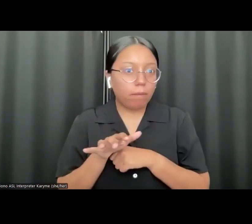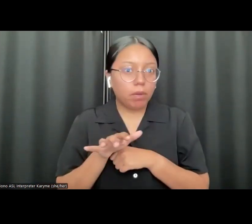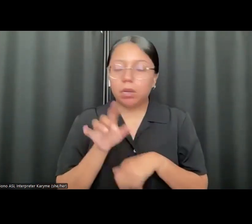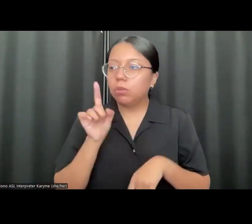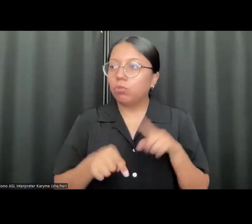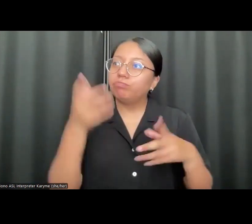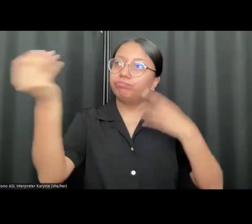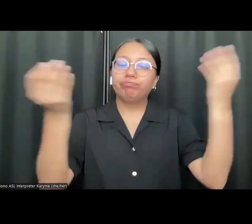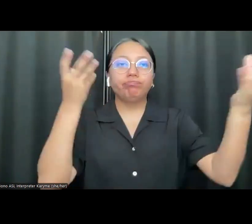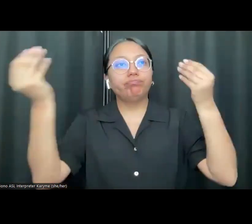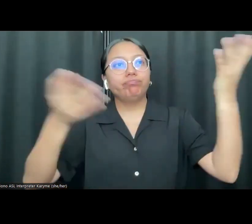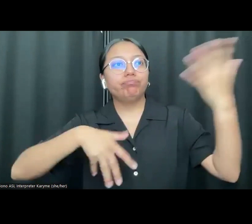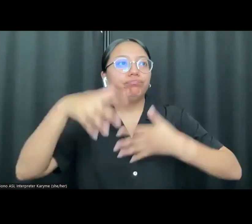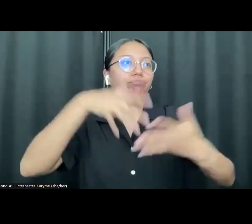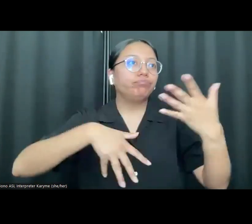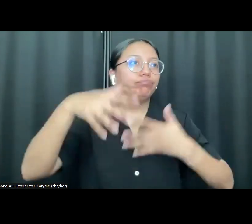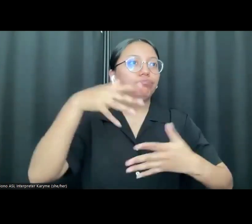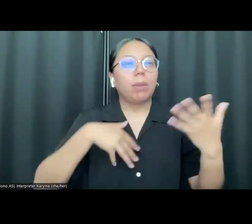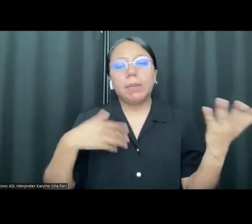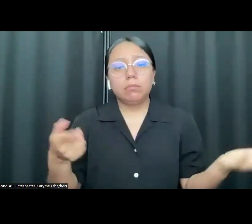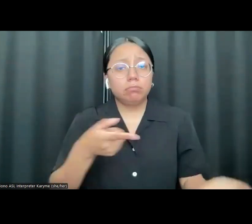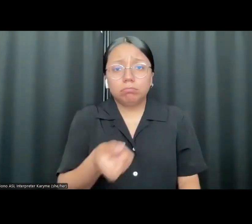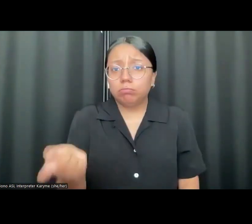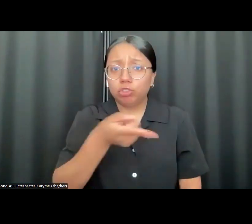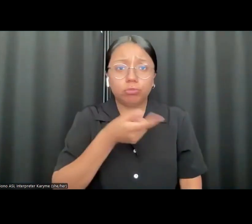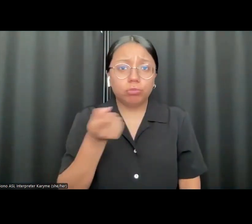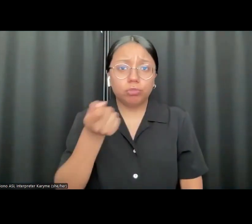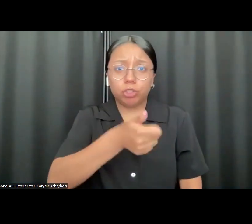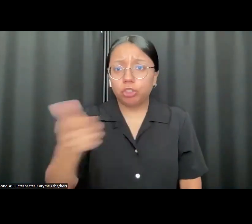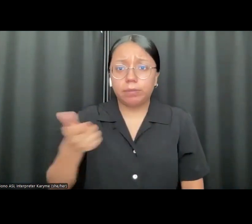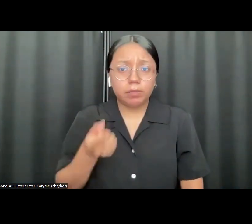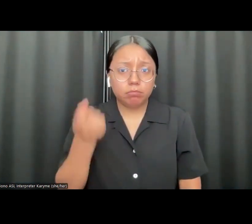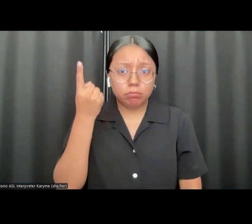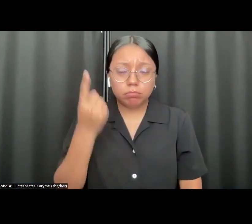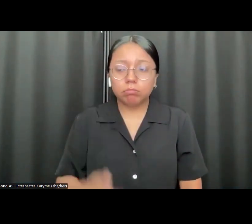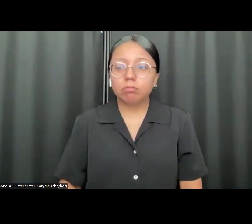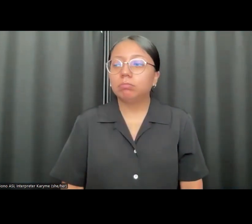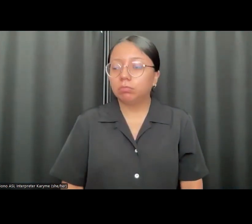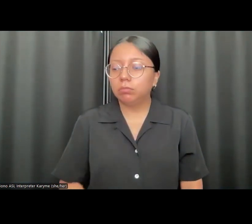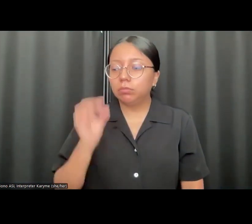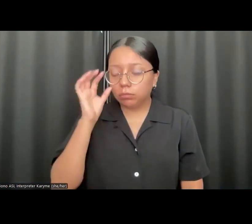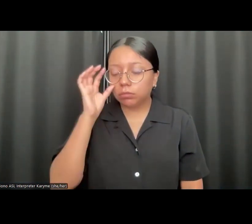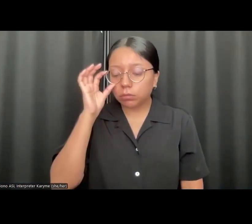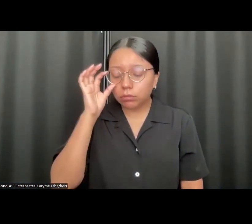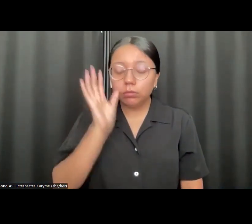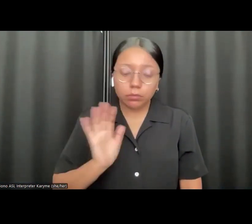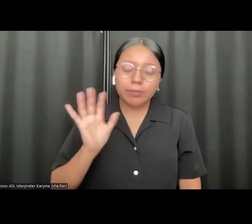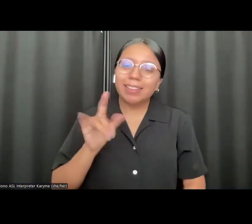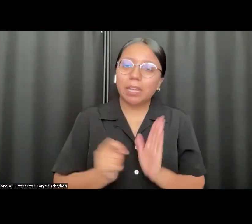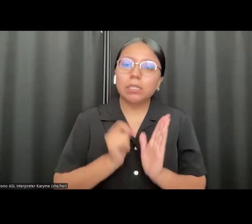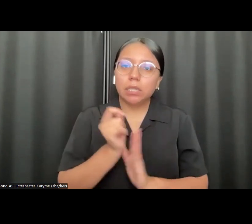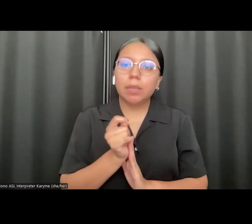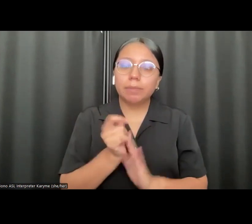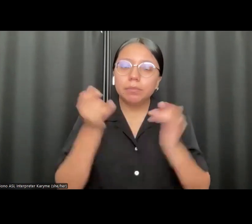not, I don't need to tell you. And for a lot of that time, we were also grieving in isolation in